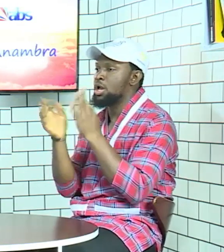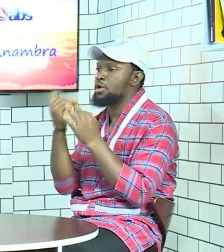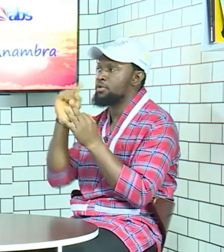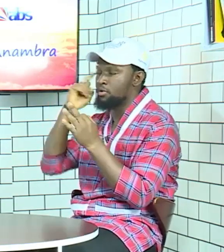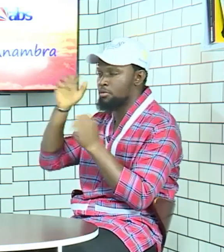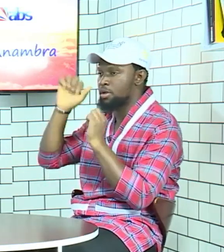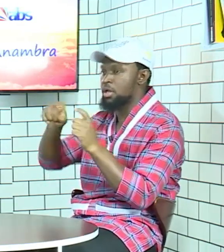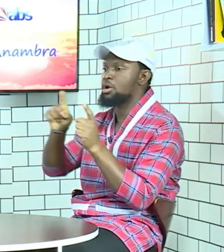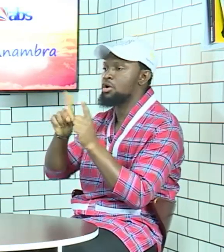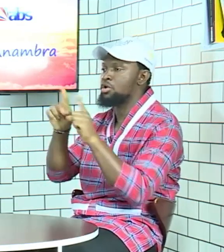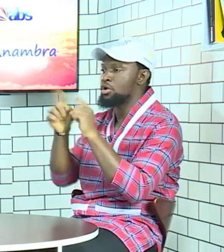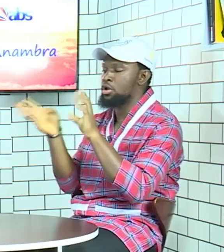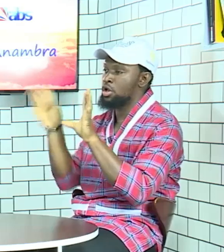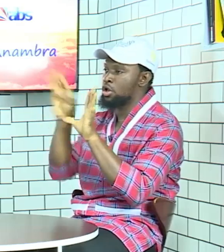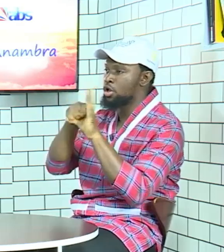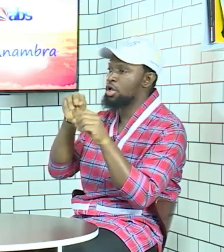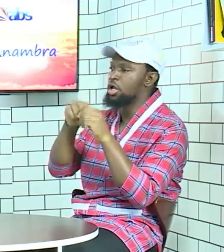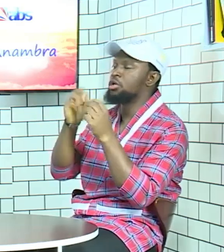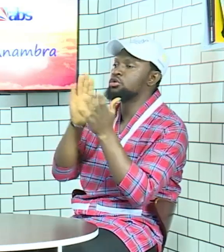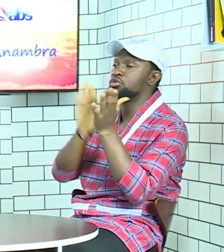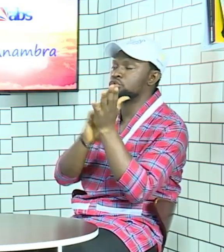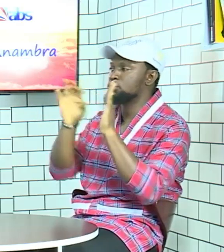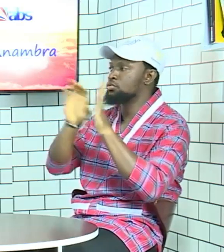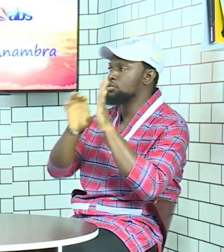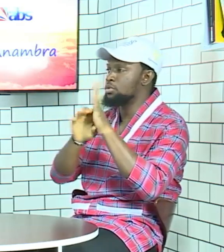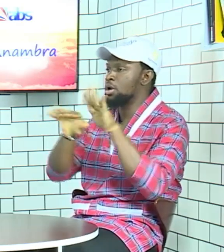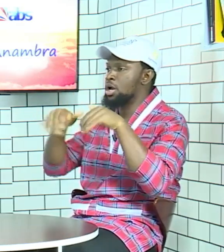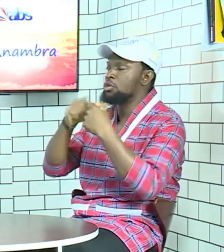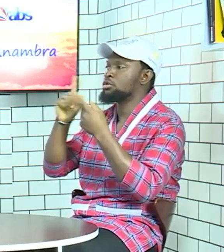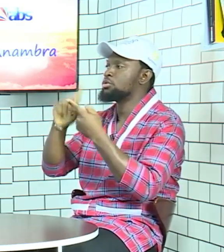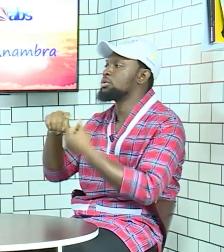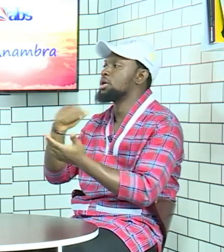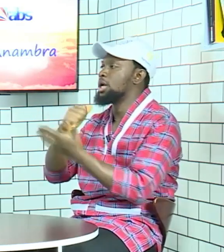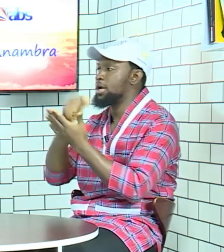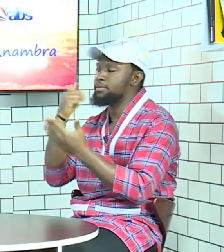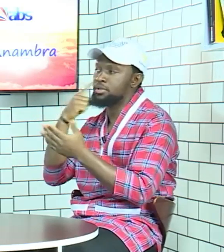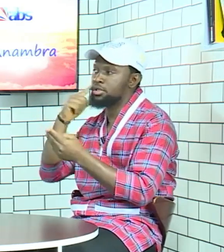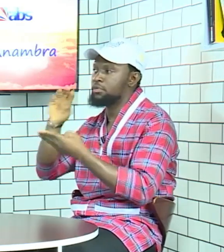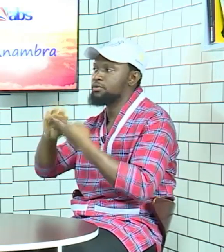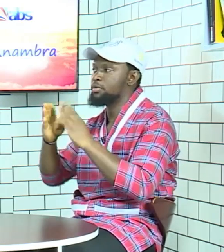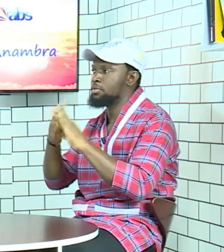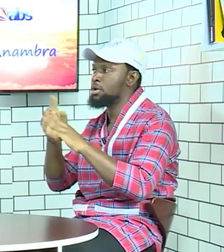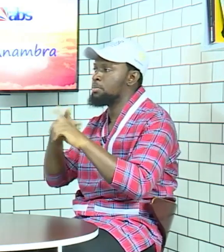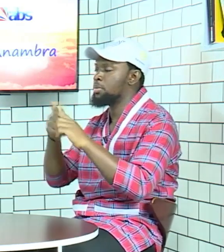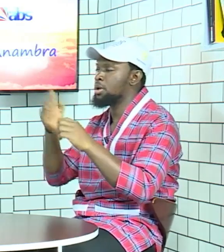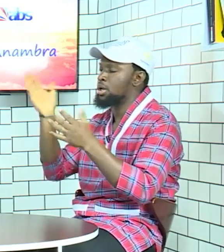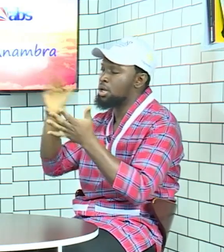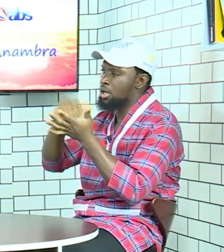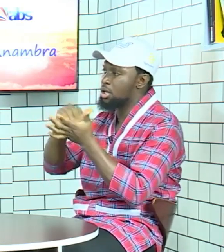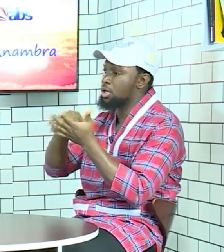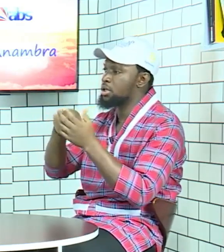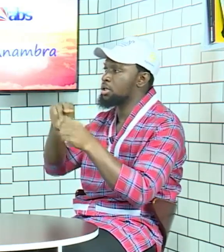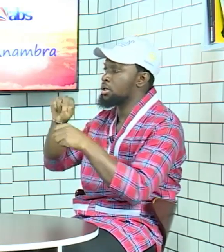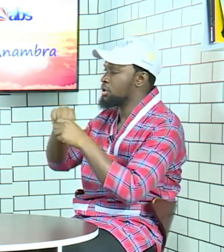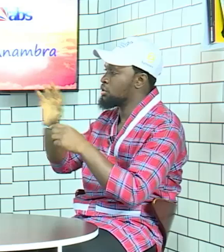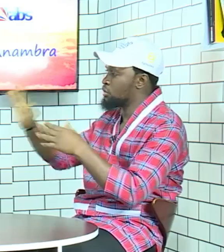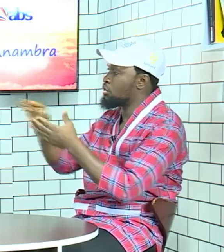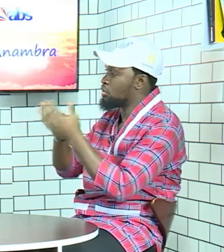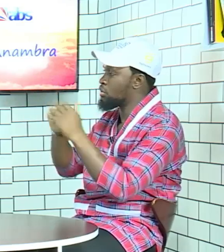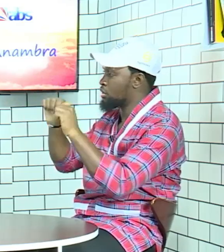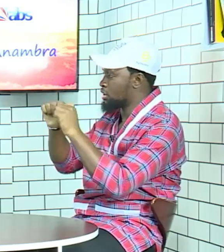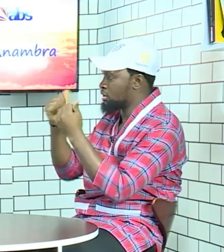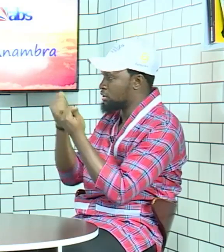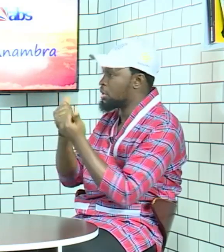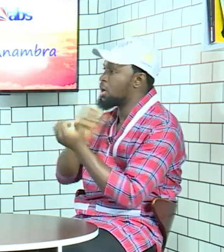government can also include it in school curricula, how it's going to help the deaf community. But then again, in his association, I want to